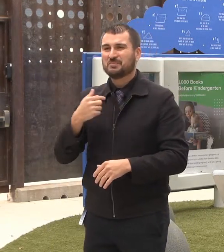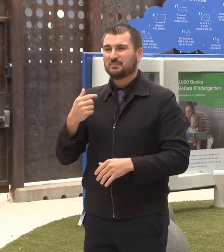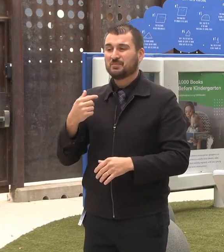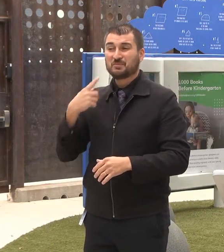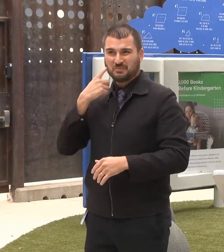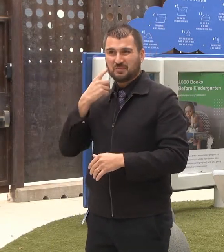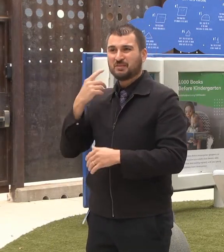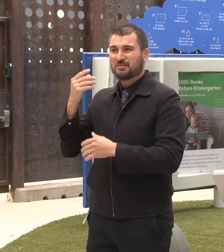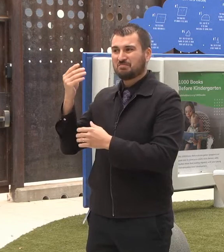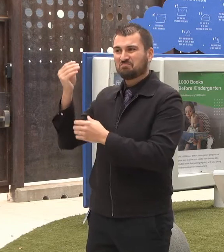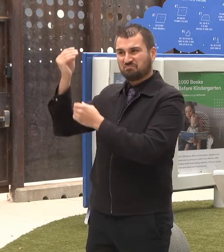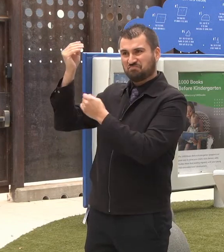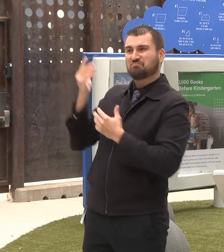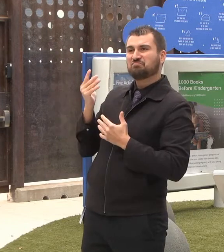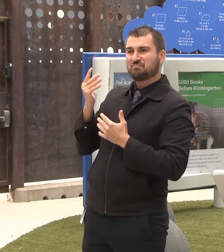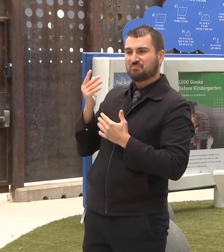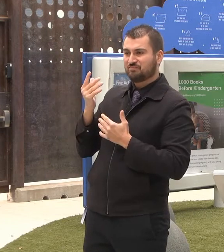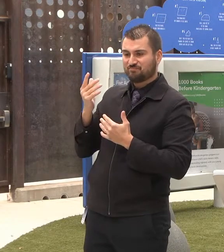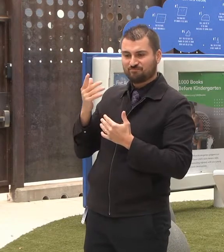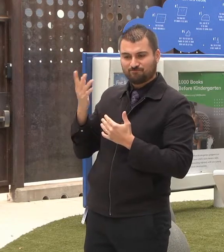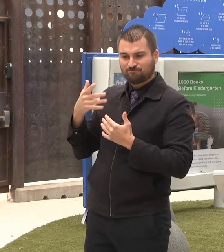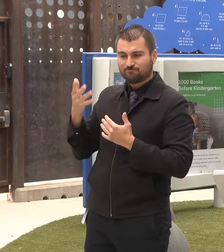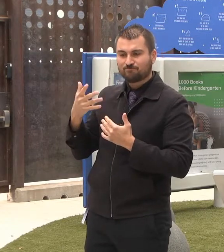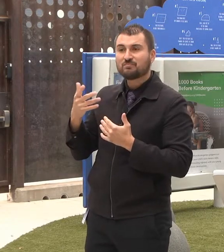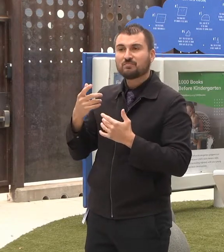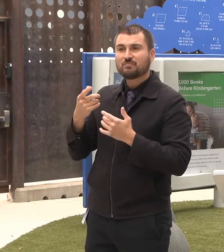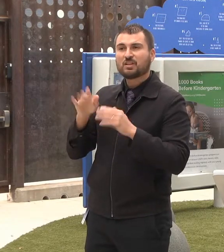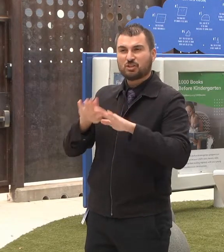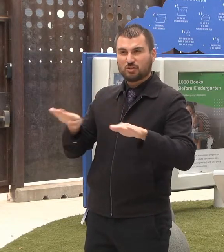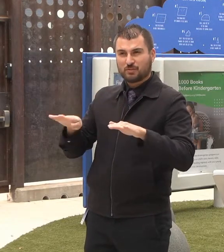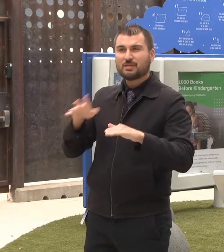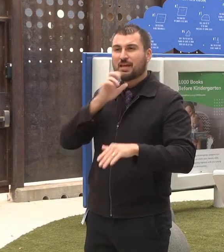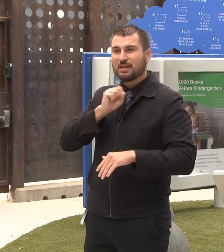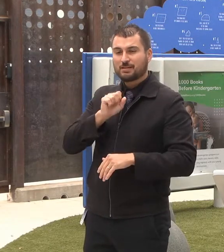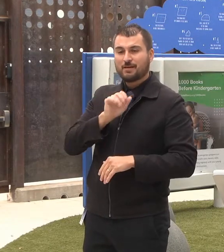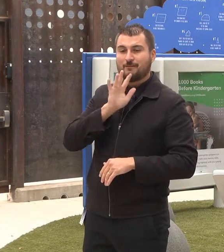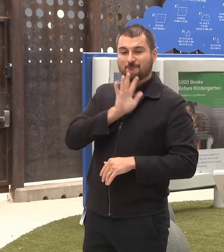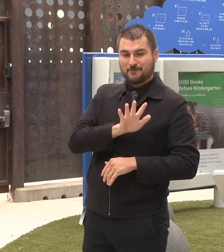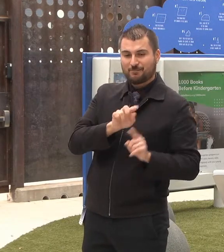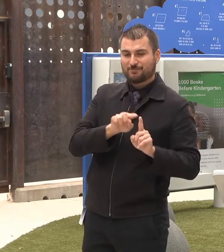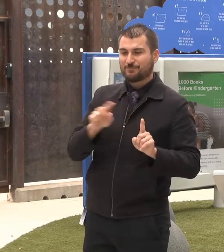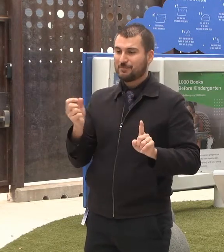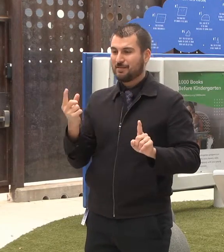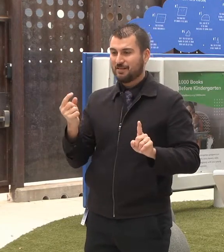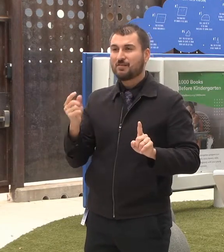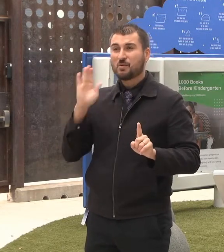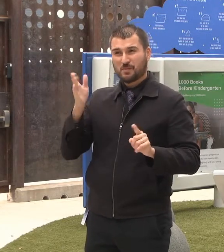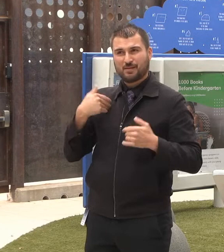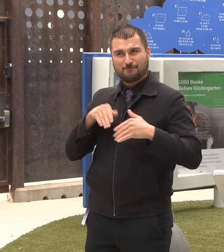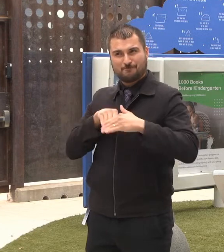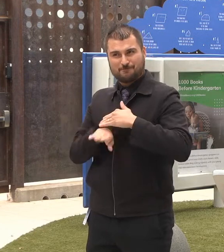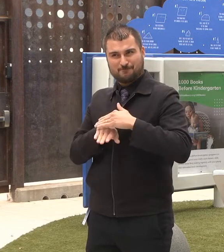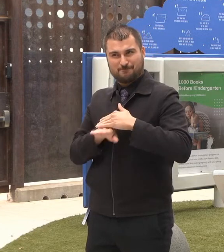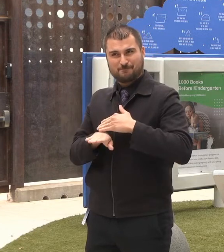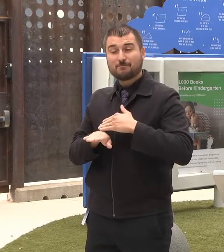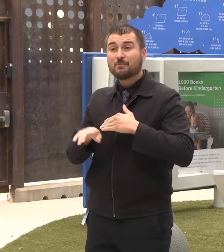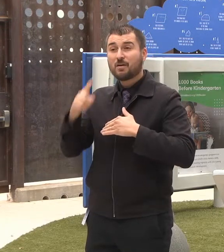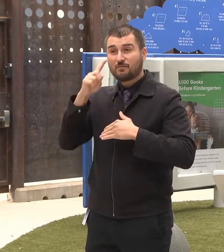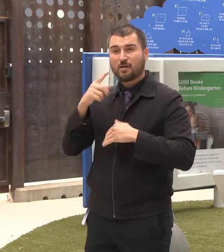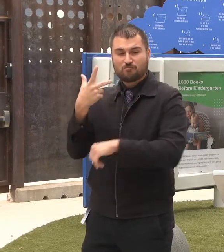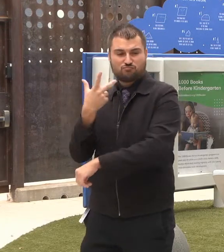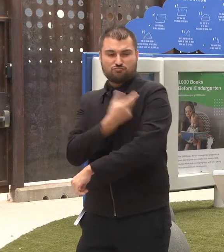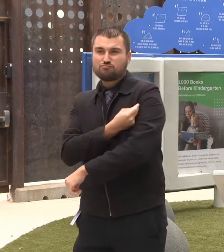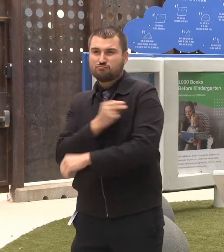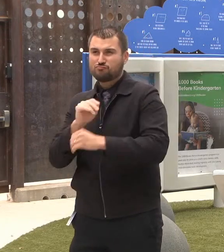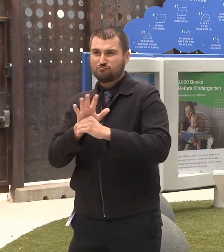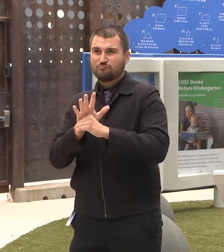news from that children aged 5 to 11 will have access to a